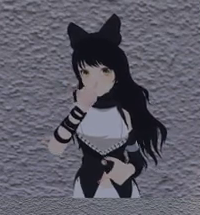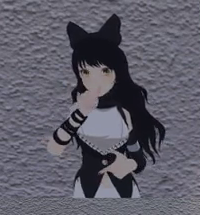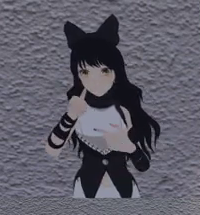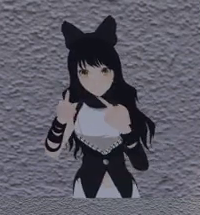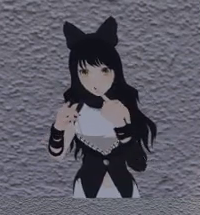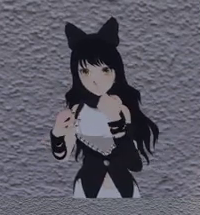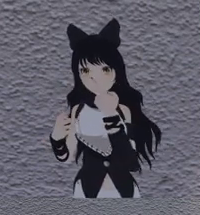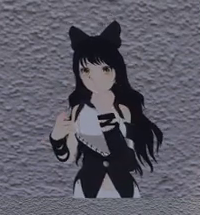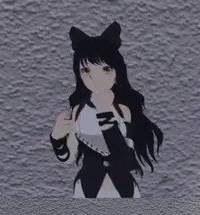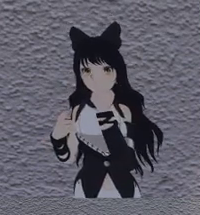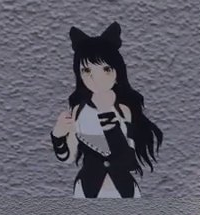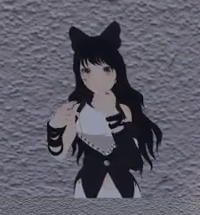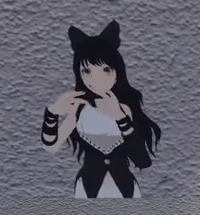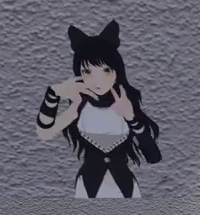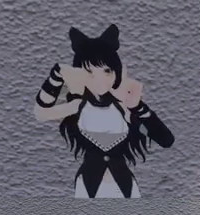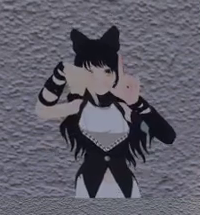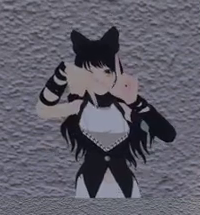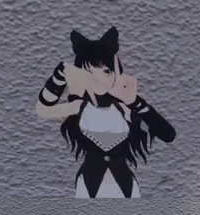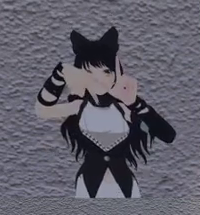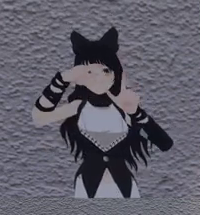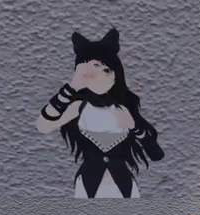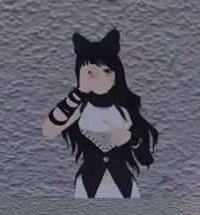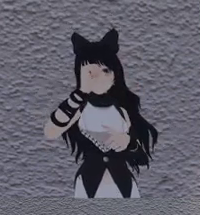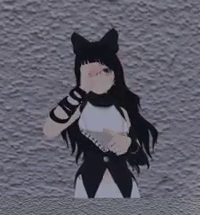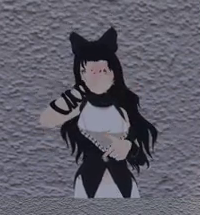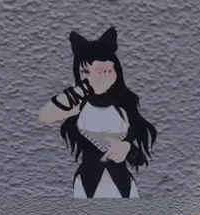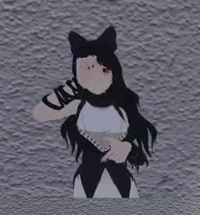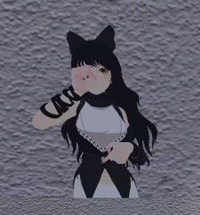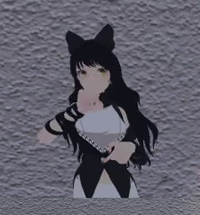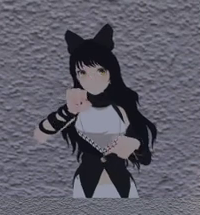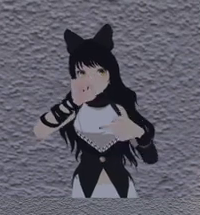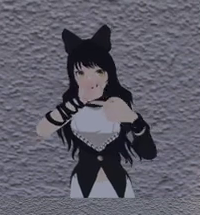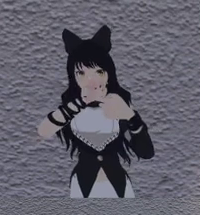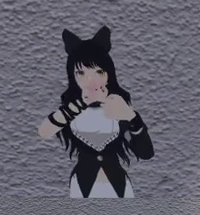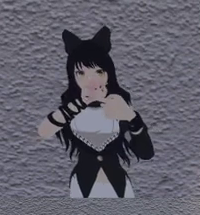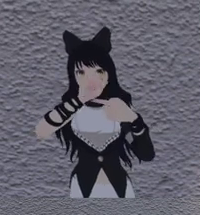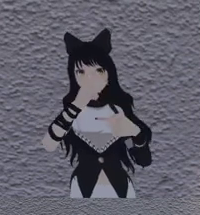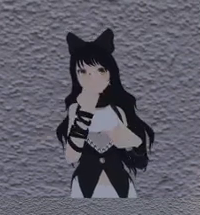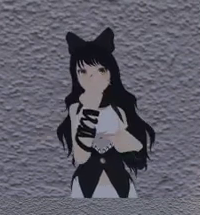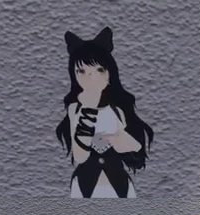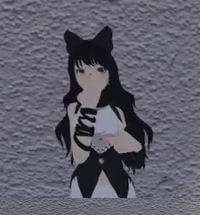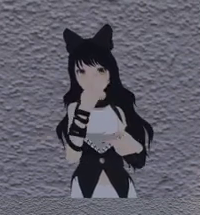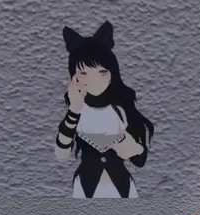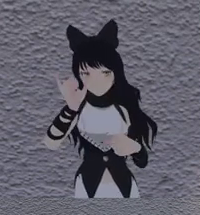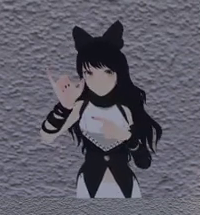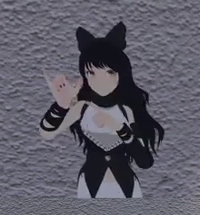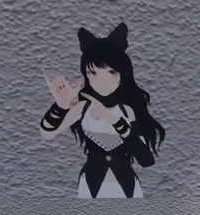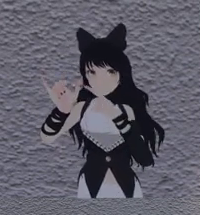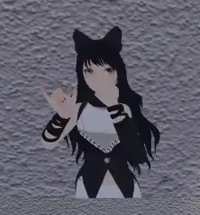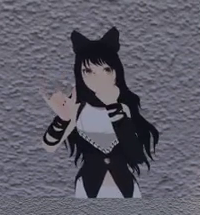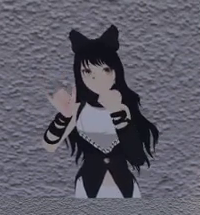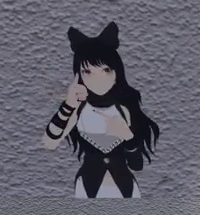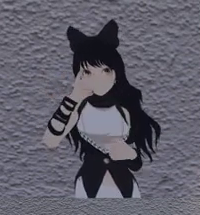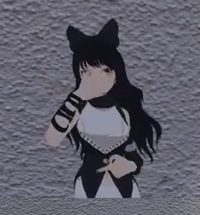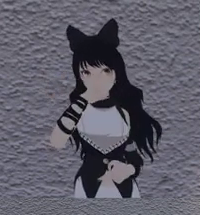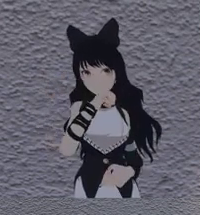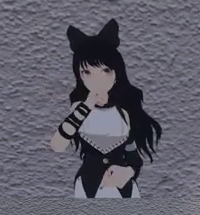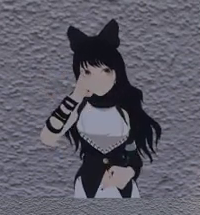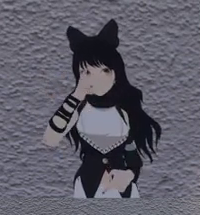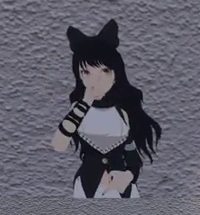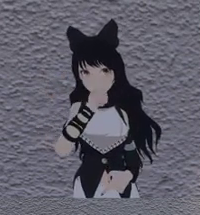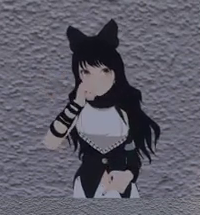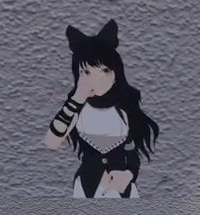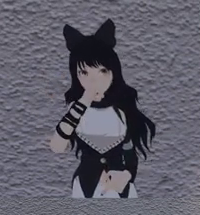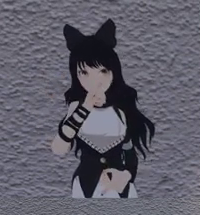Silly. There's also a variation on the side of the face, which is a more West Coast version. It says on the nose. Silly. With